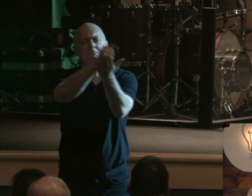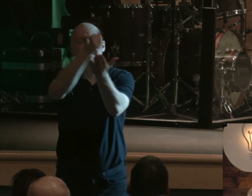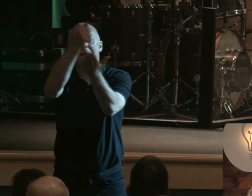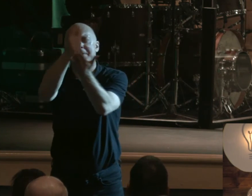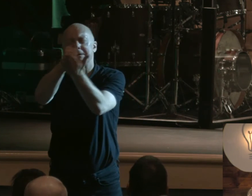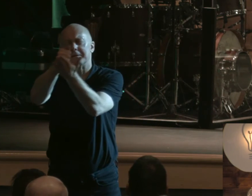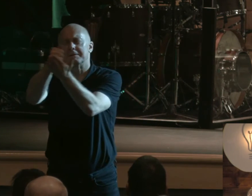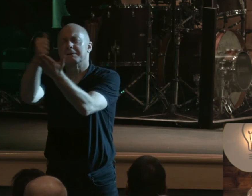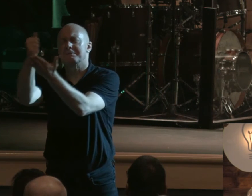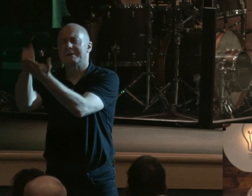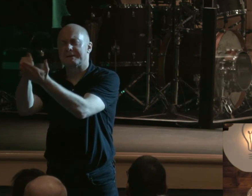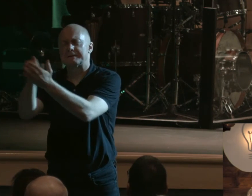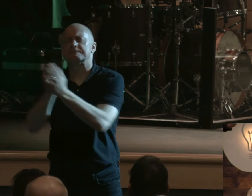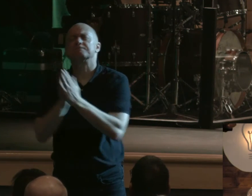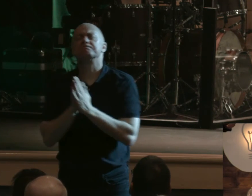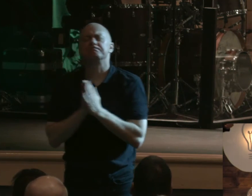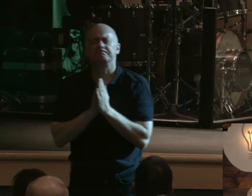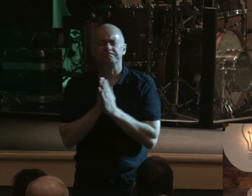Amen.